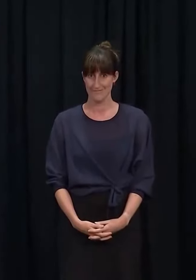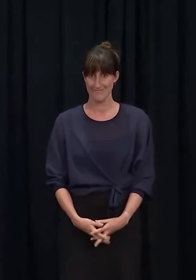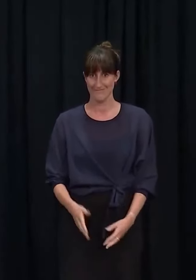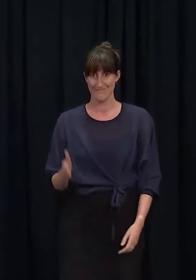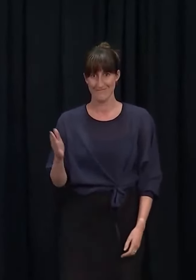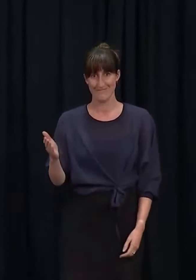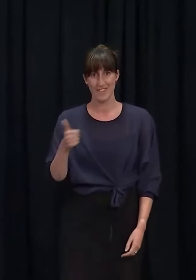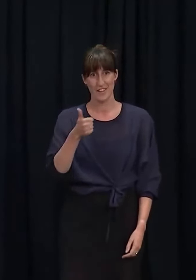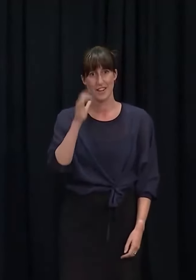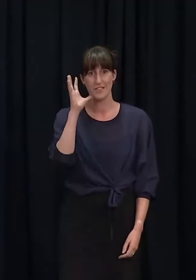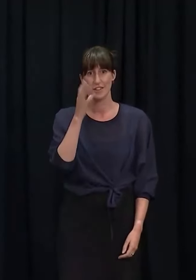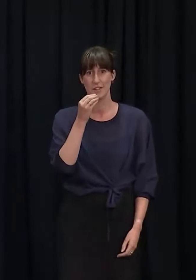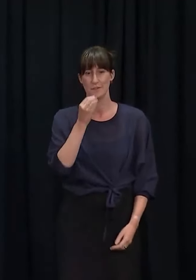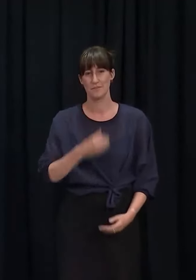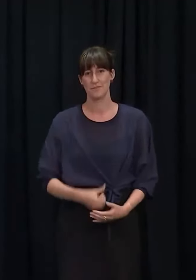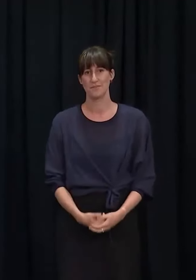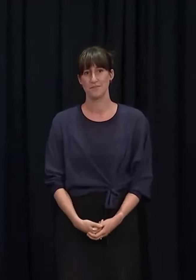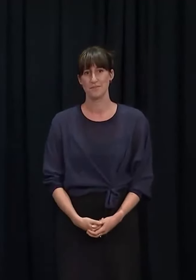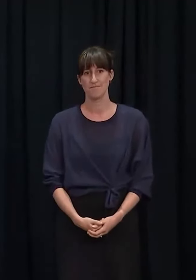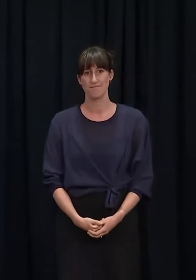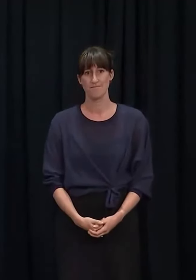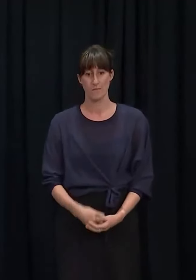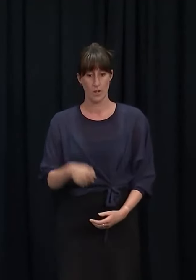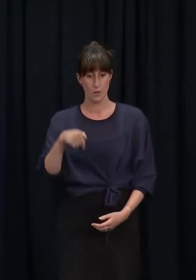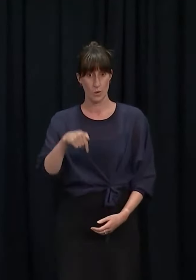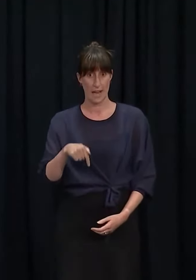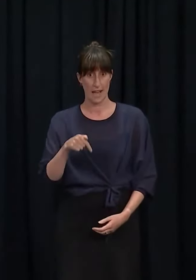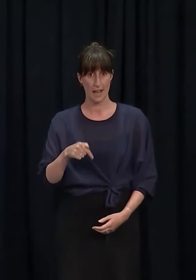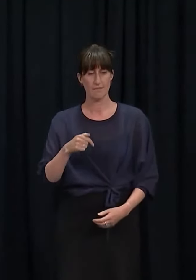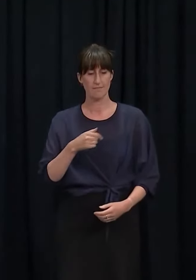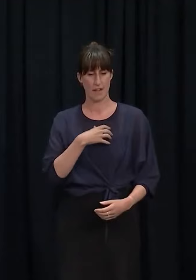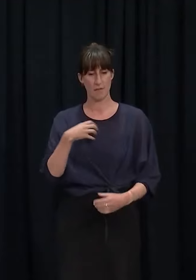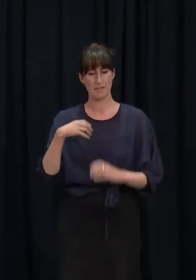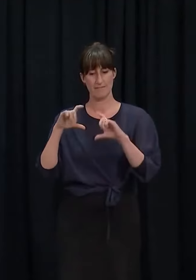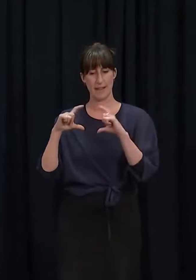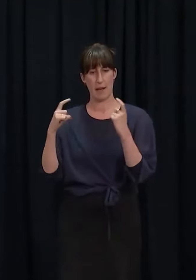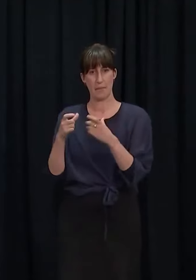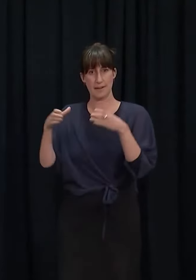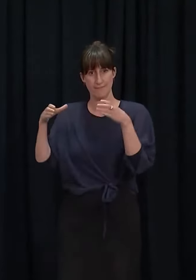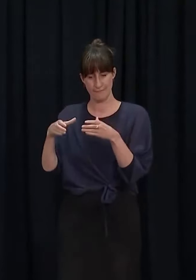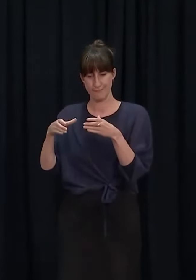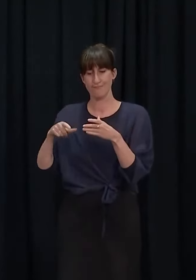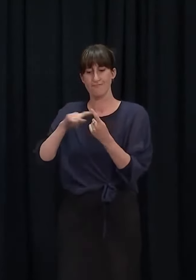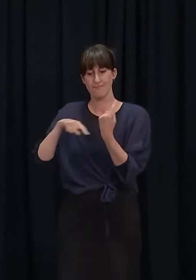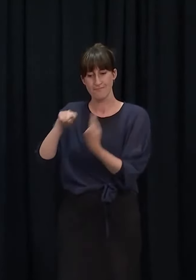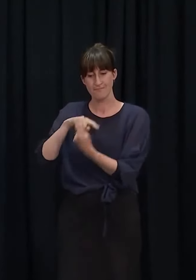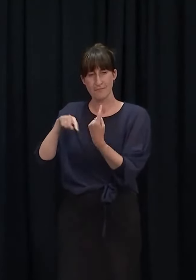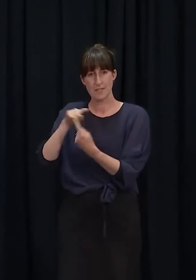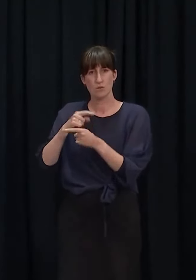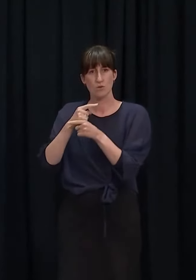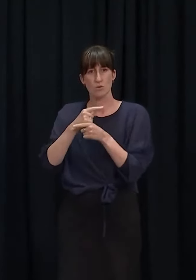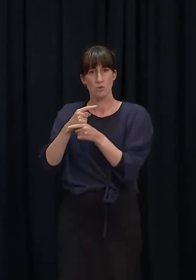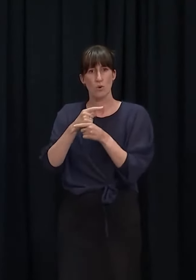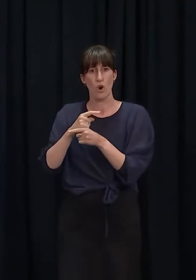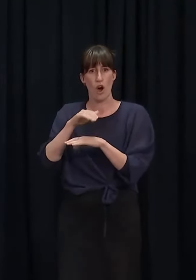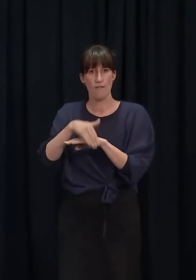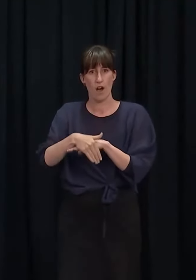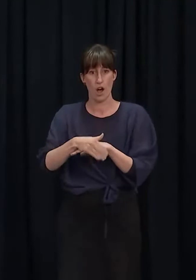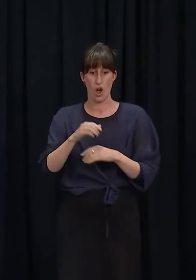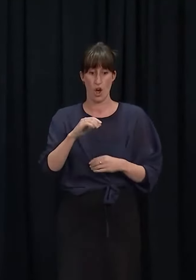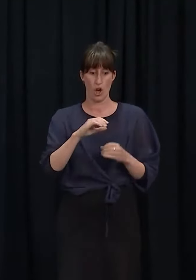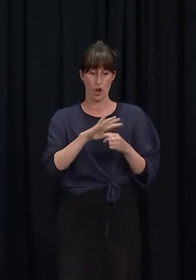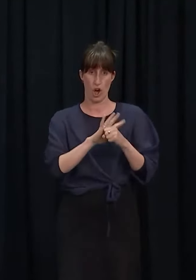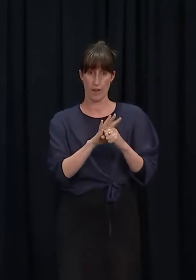Good afternoon. Cabinet met today to discuss the latest status of the